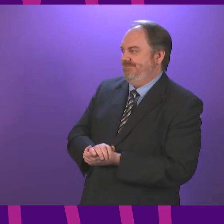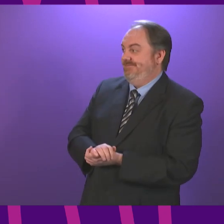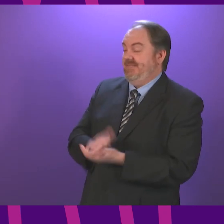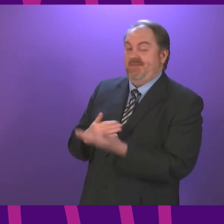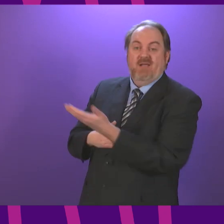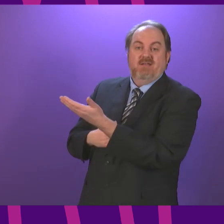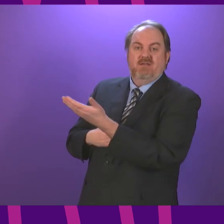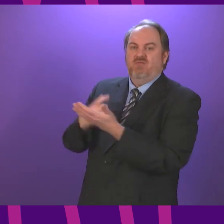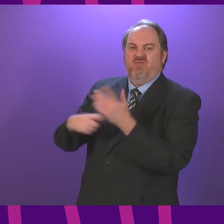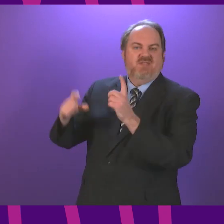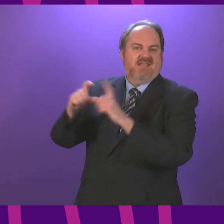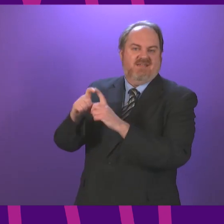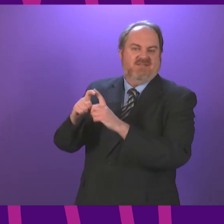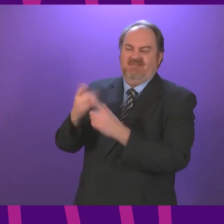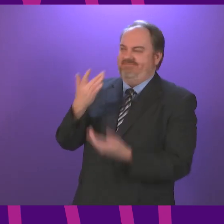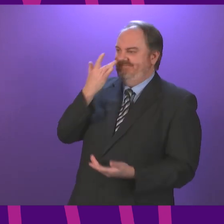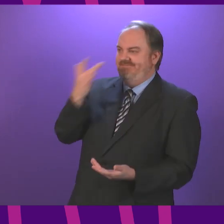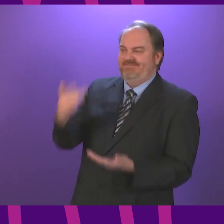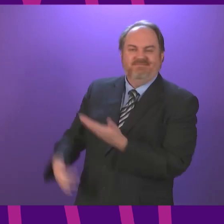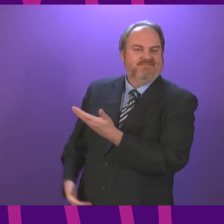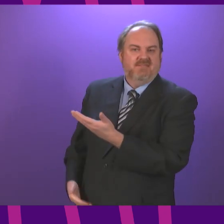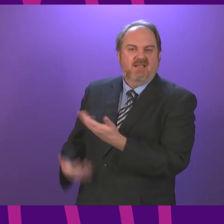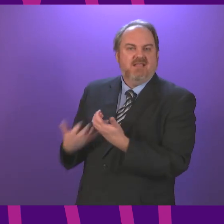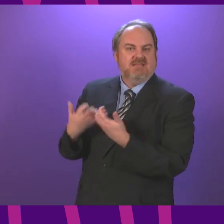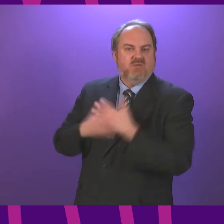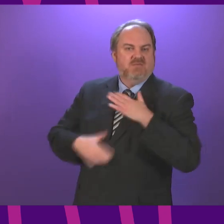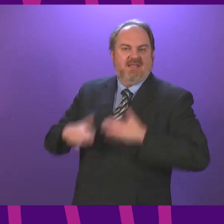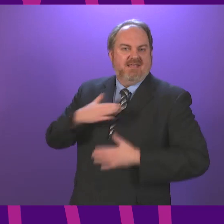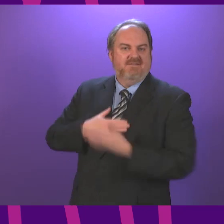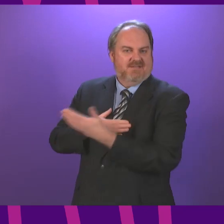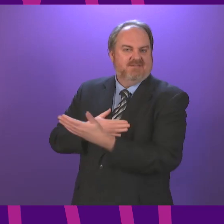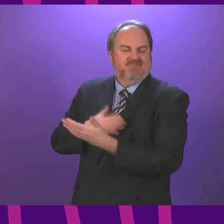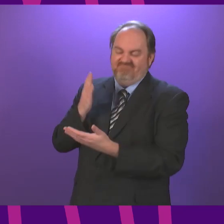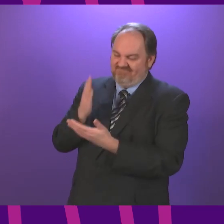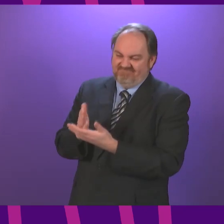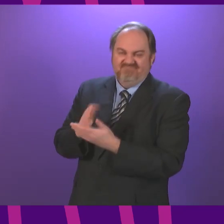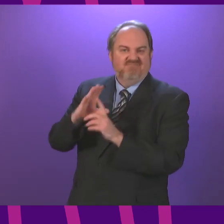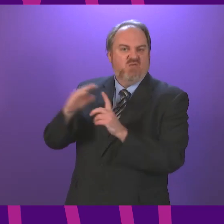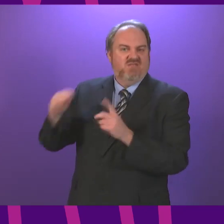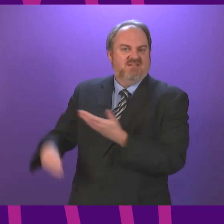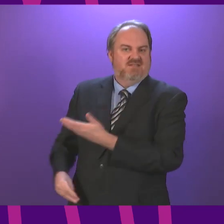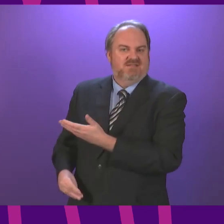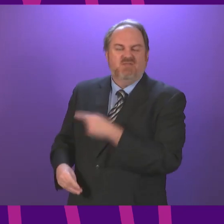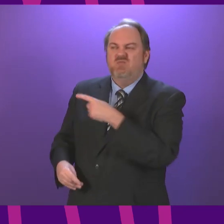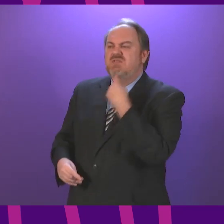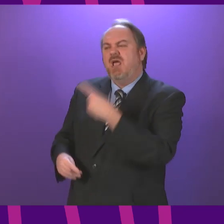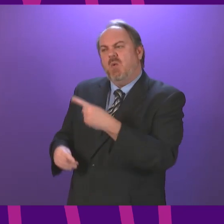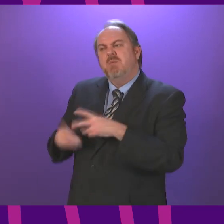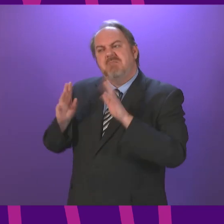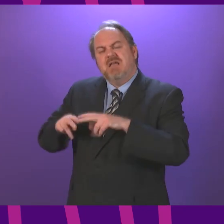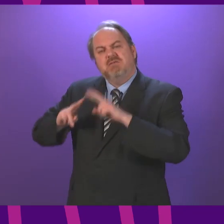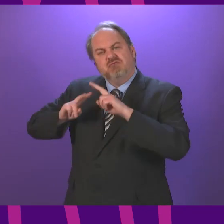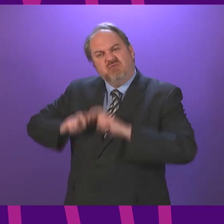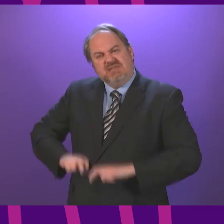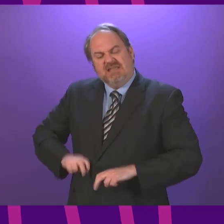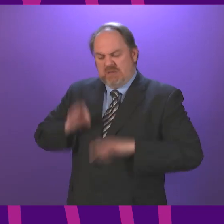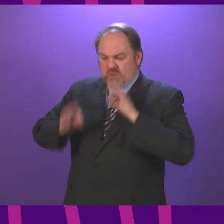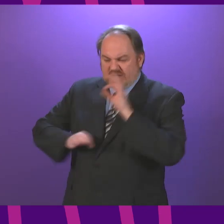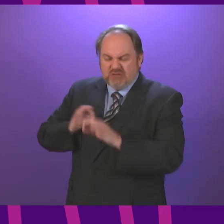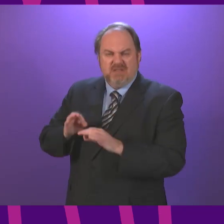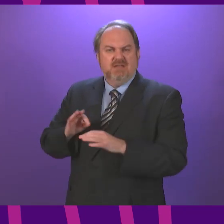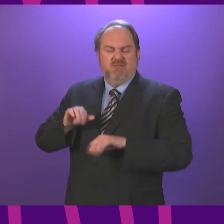her true colours and the Conservative true colours all over again. Because, of course, she stands up here and says scrutiny and democracy and due process